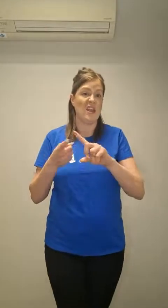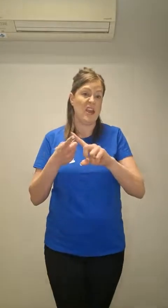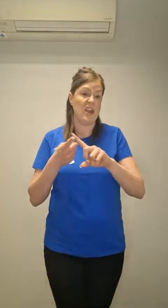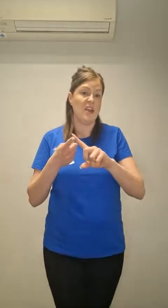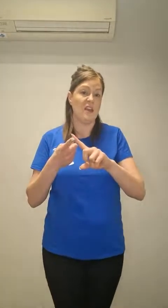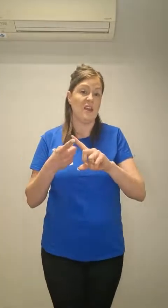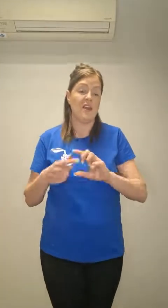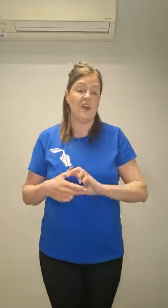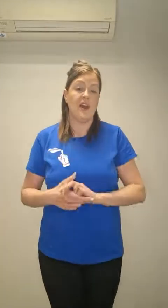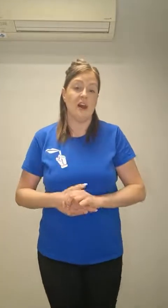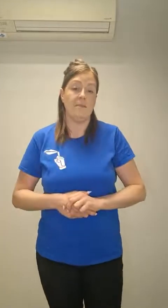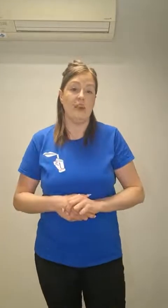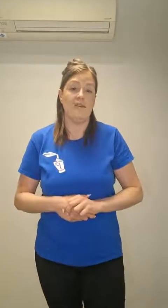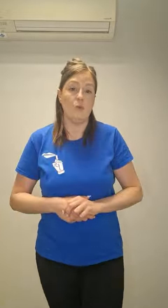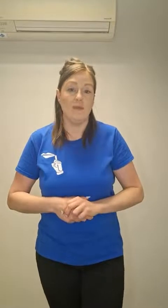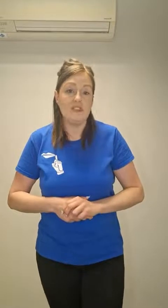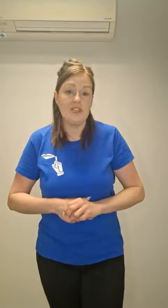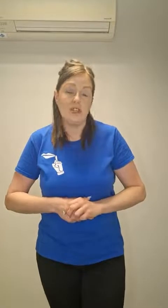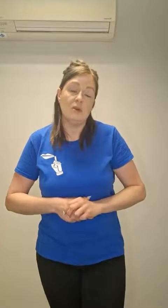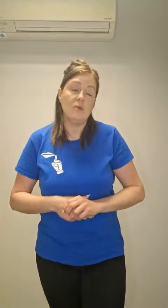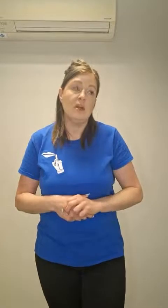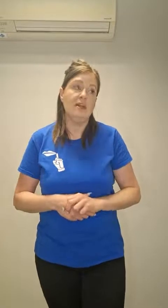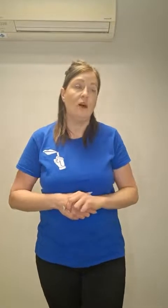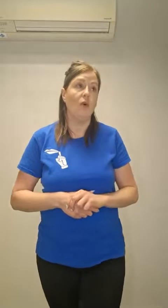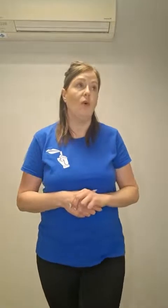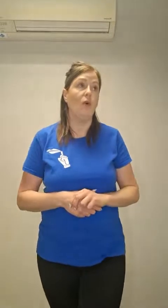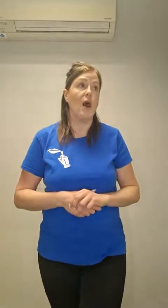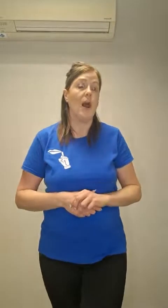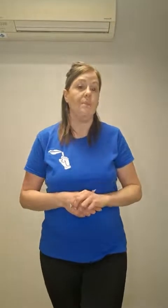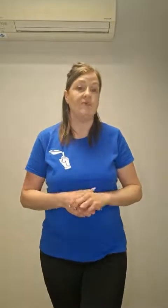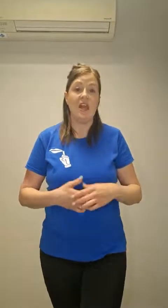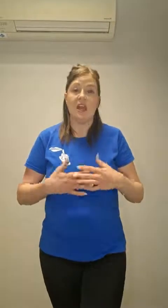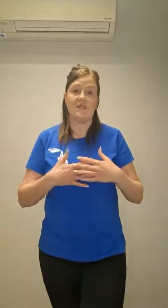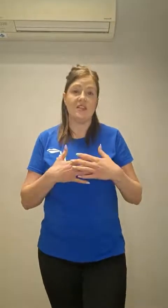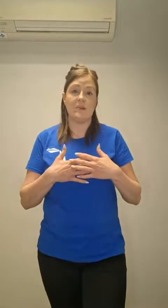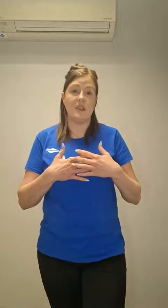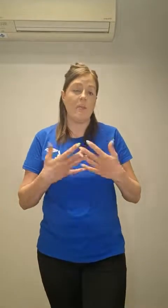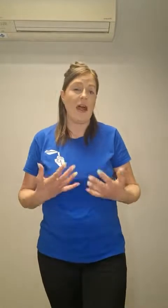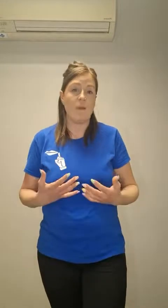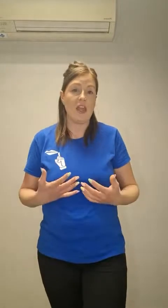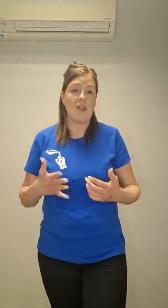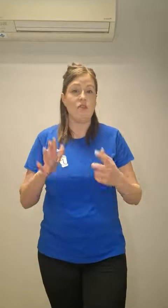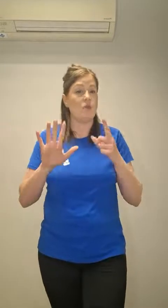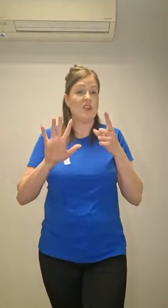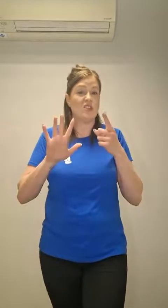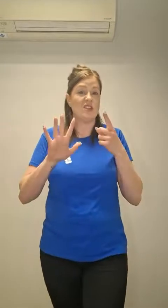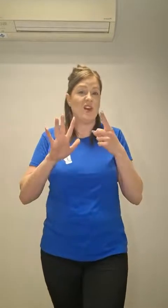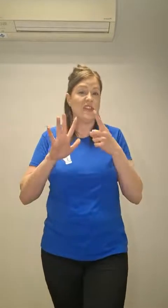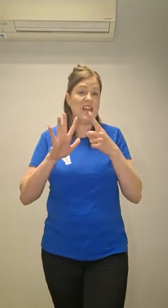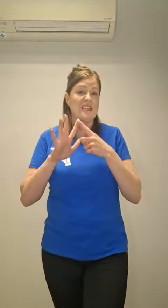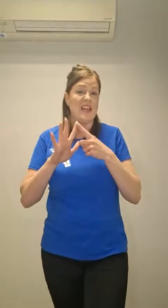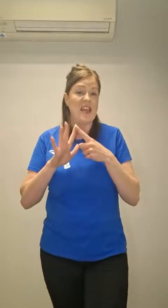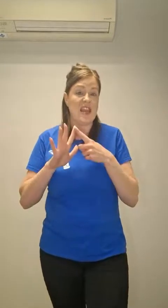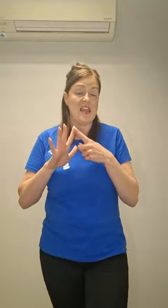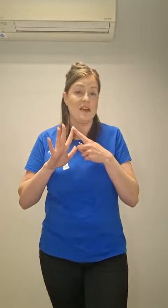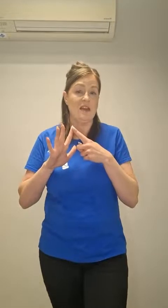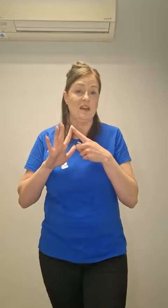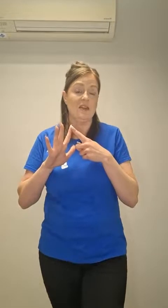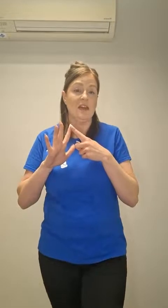E, if you wanted to. Or if there's something about Eve, you can just sign the letter E